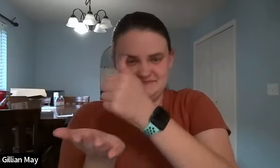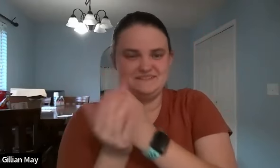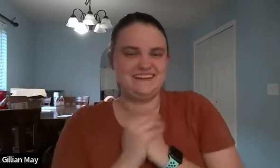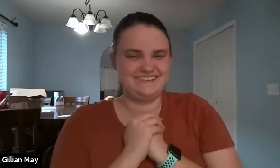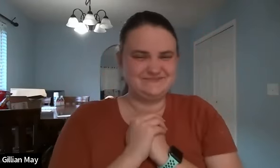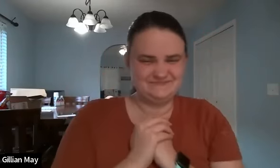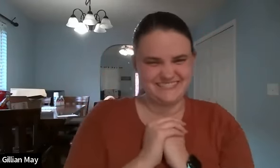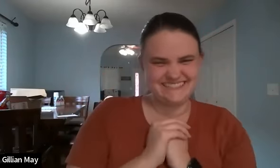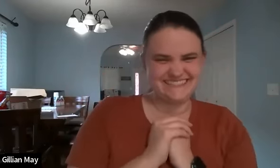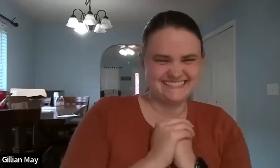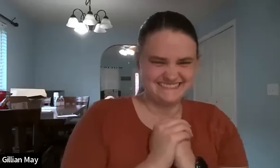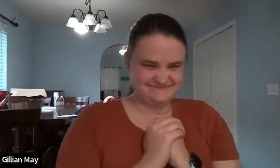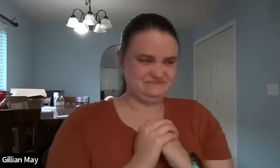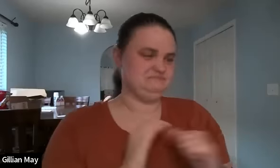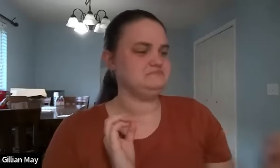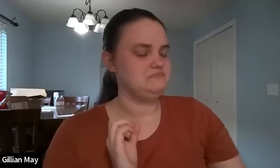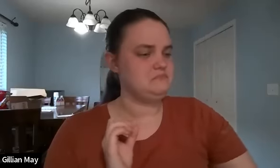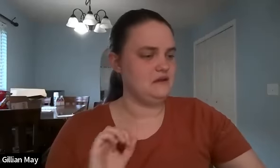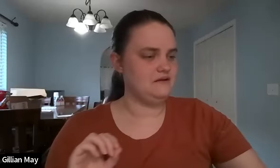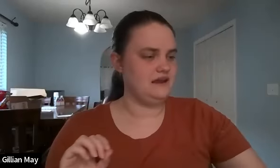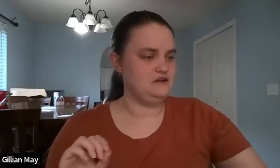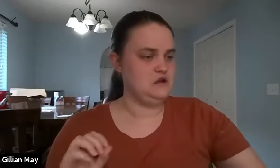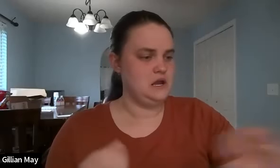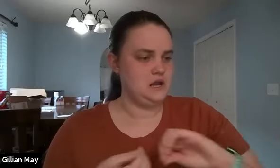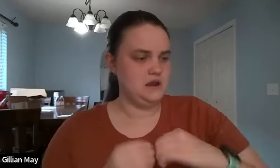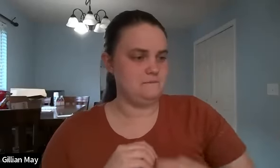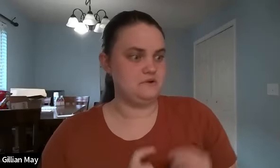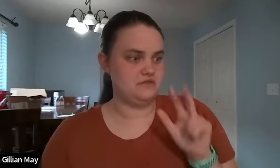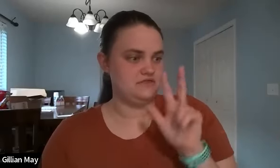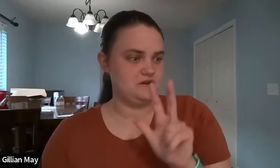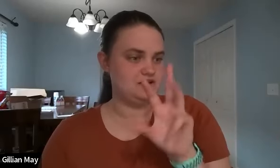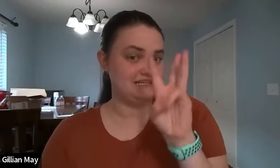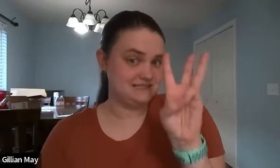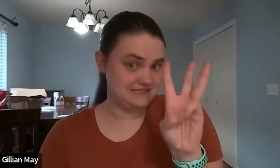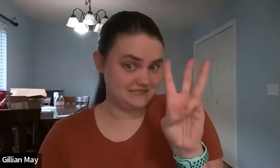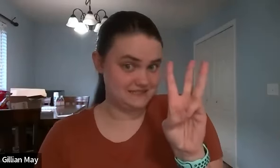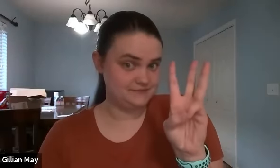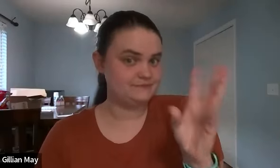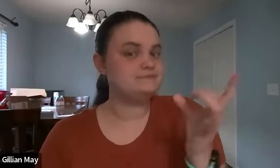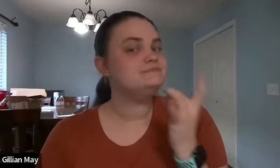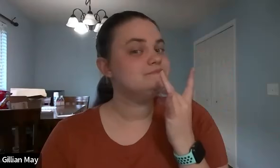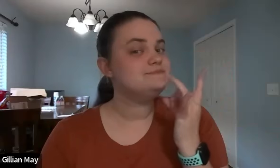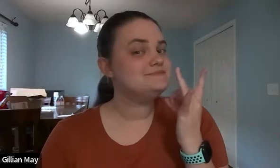There we go. Good. All right. Number 36.